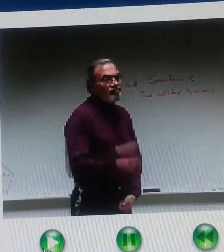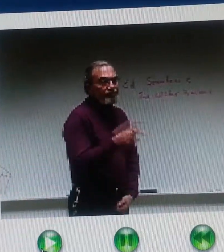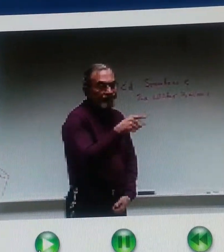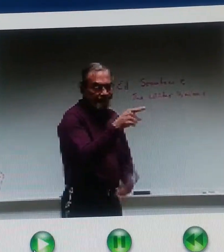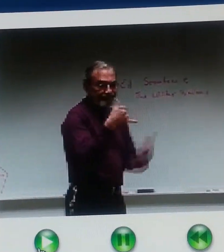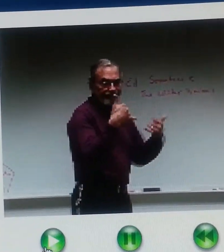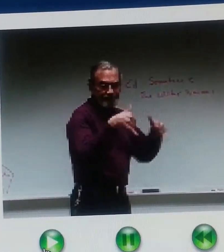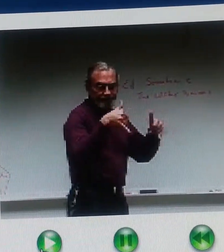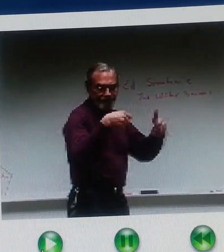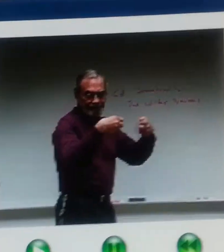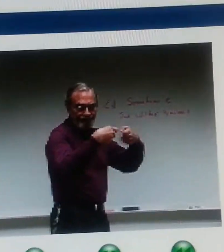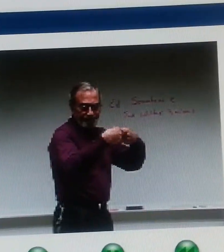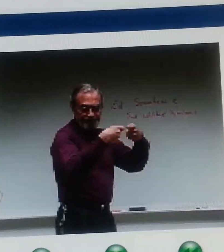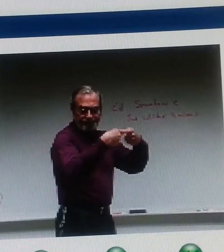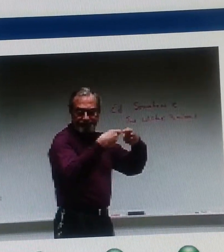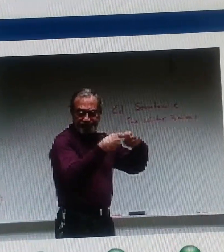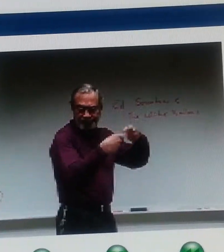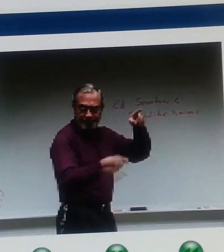don't know.